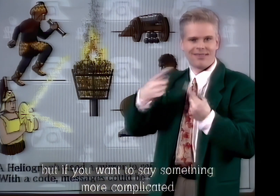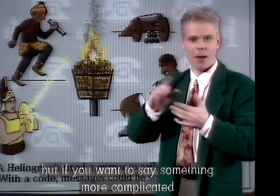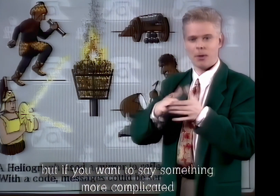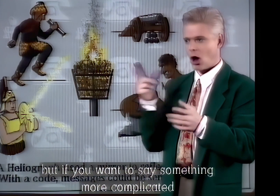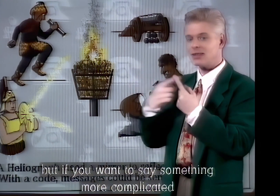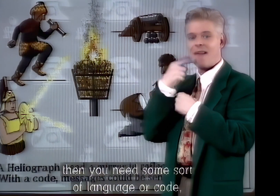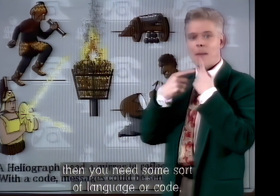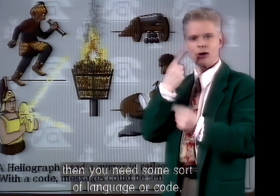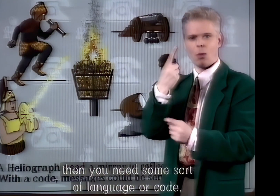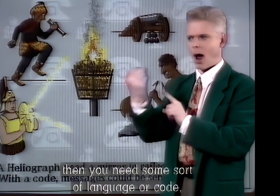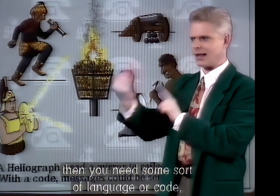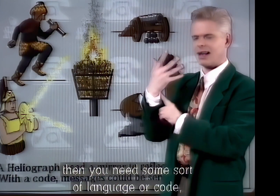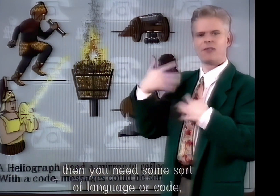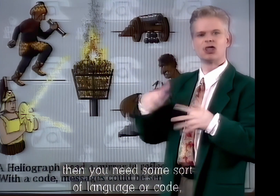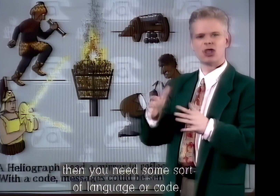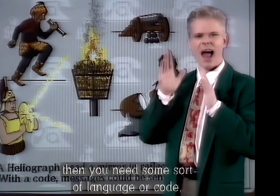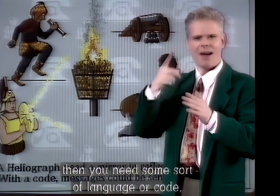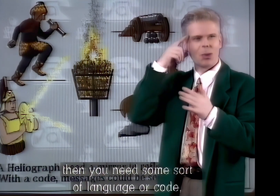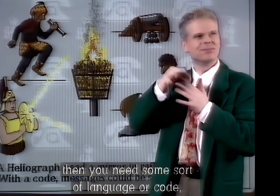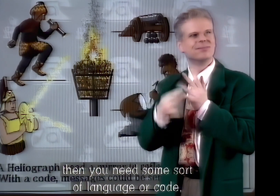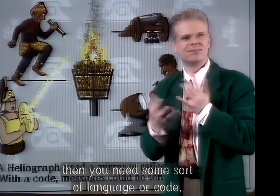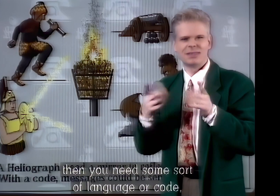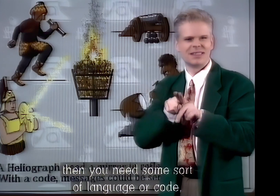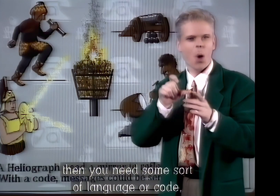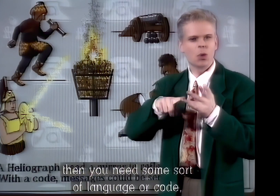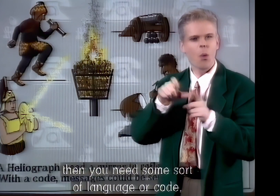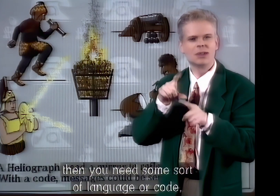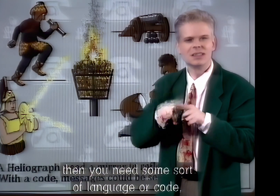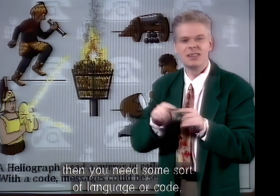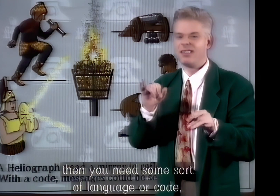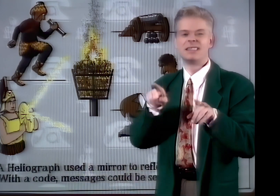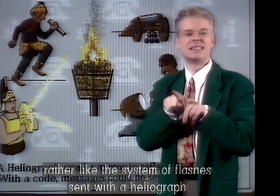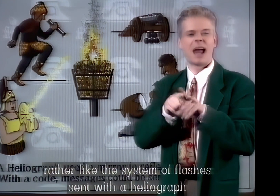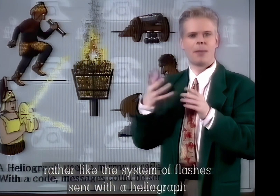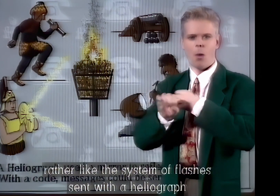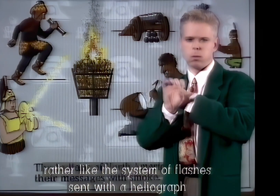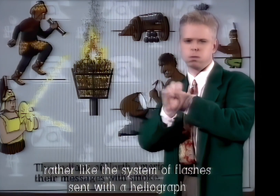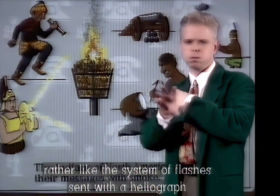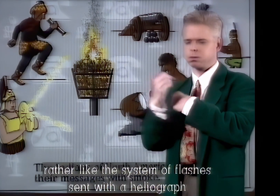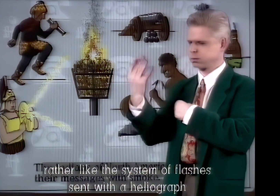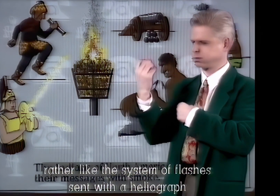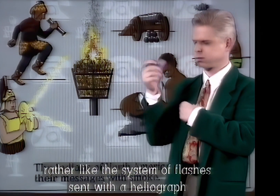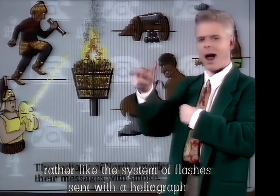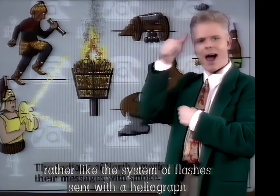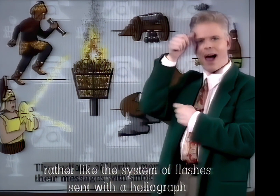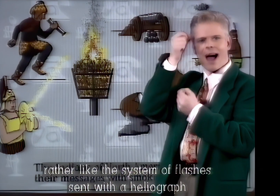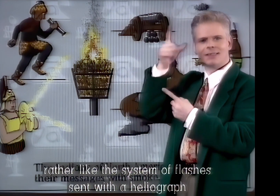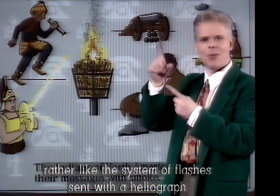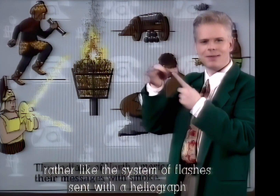anything more complicated, then you need some sort of language or code. rather like the system of flashes sent with a heliograph,